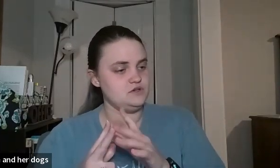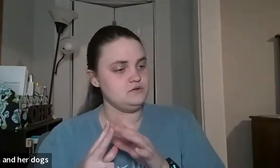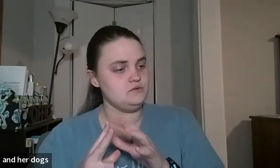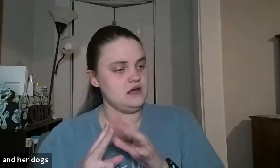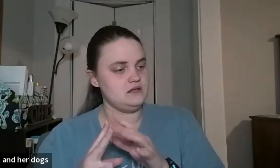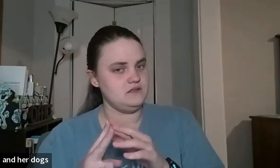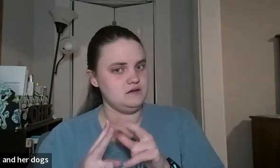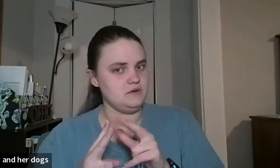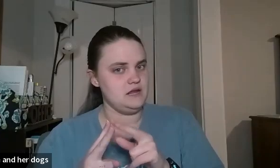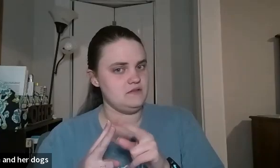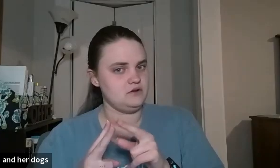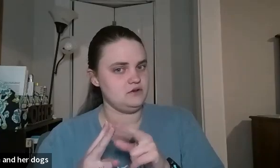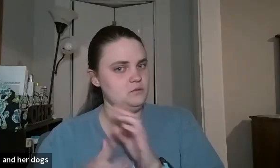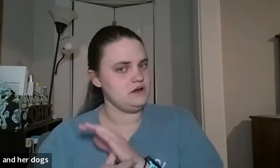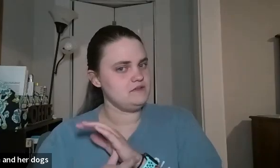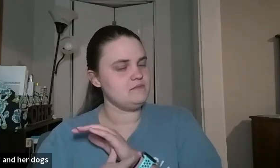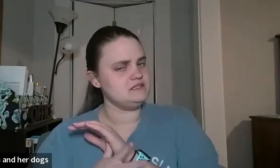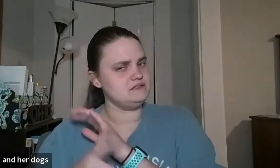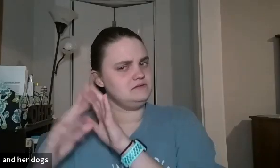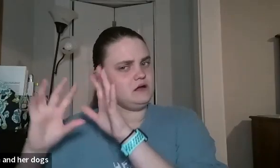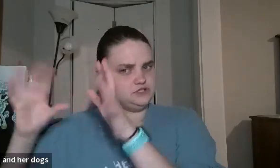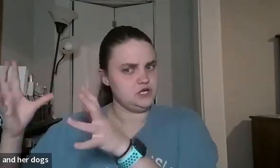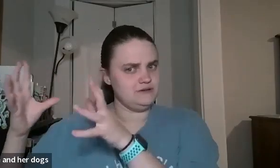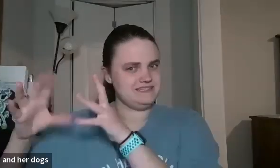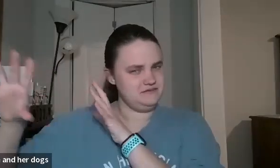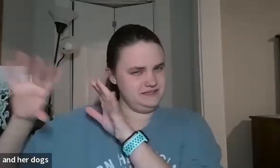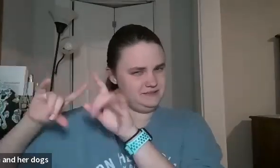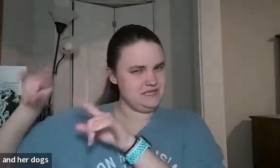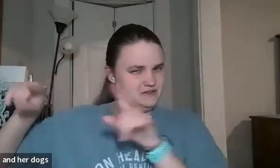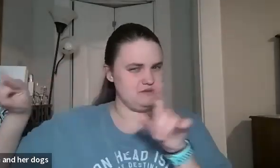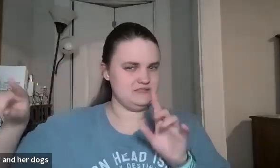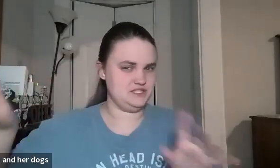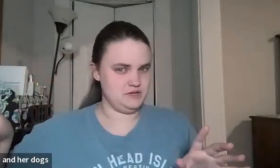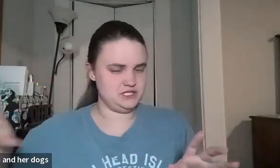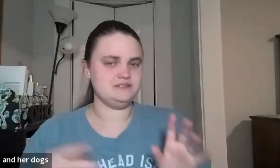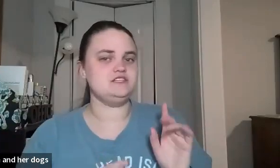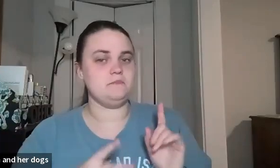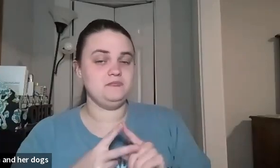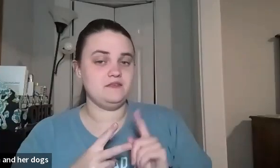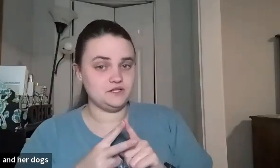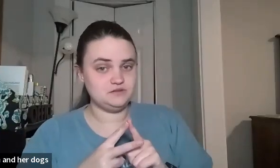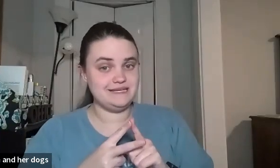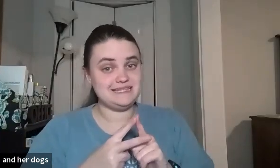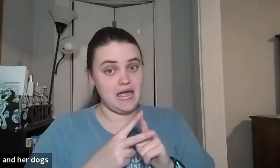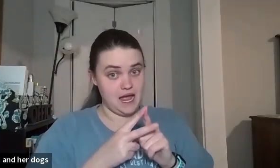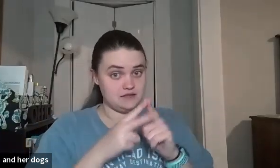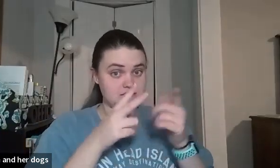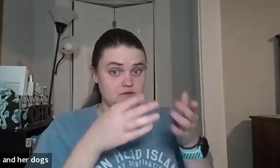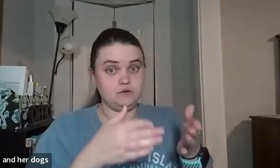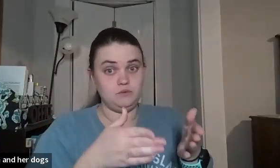2 that I can think of right now that are good. One of them is I'll show, it's kind of, it depends on the situation. So the first one is ask, like